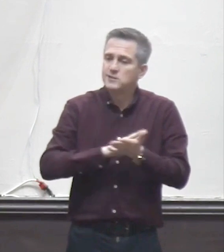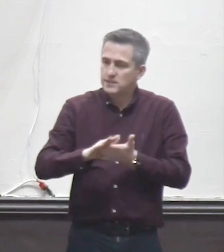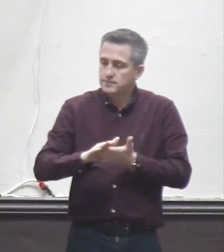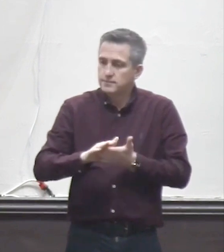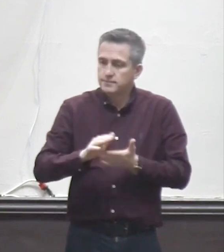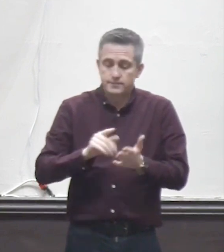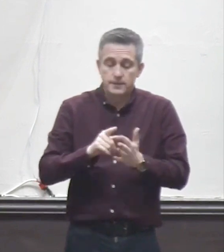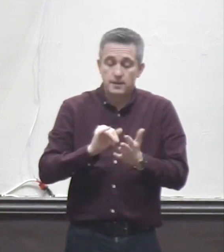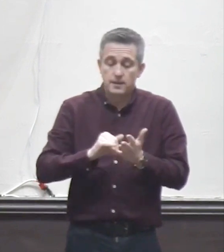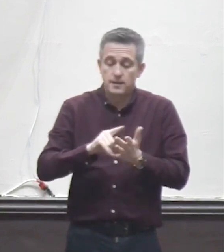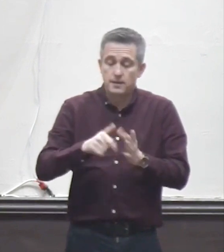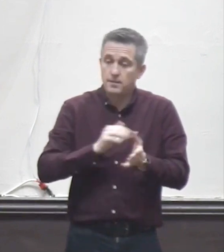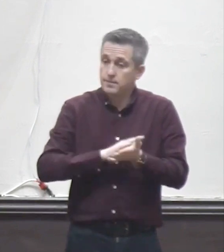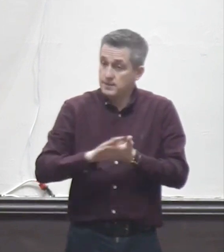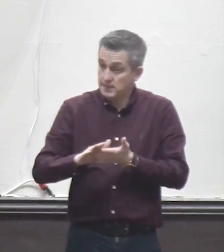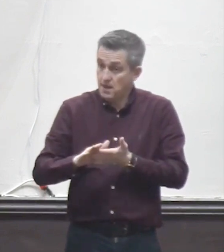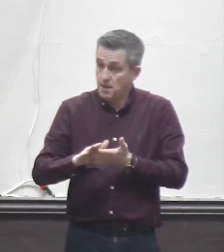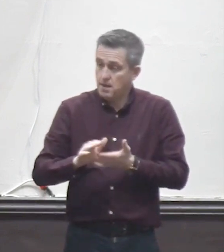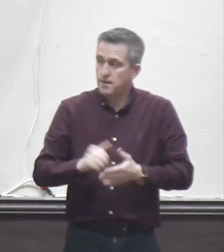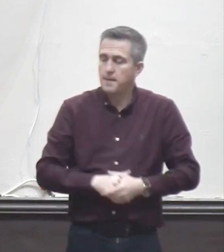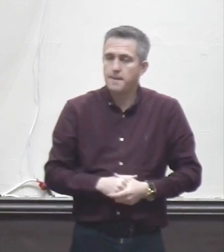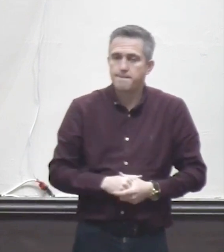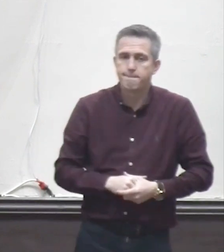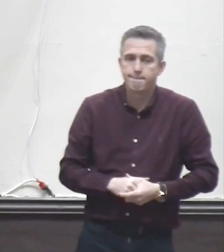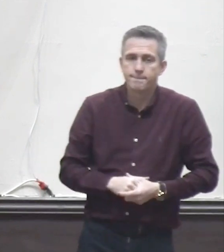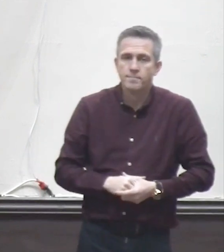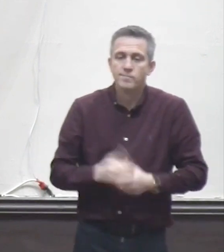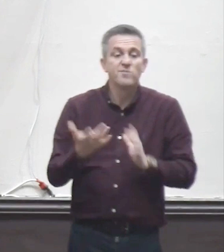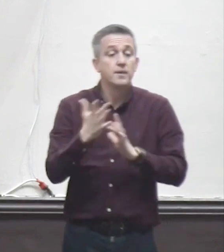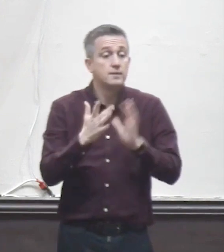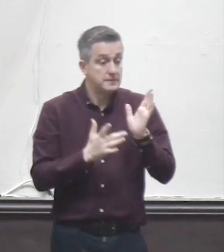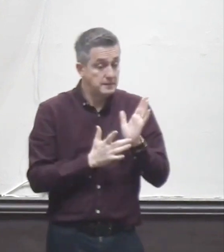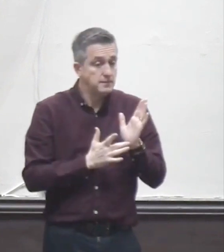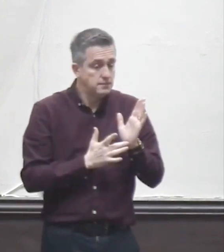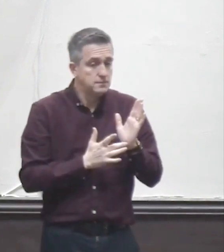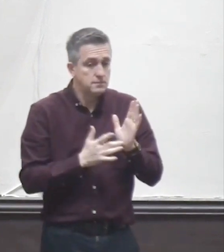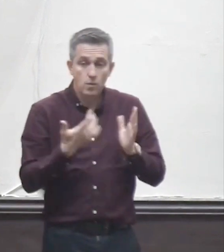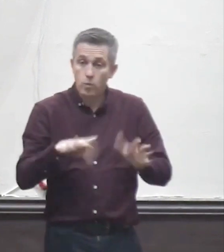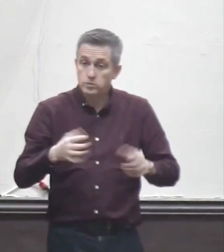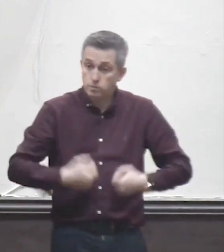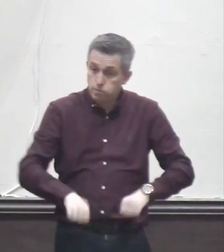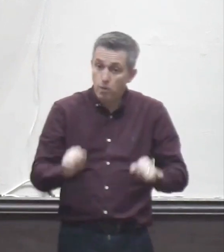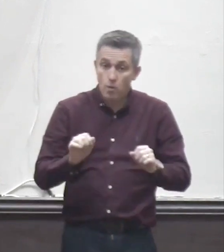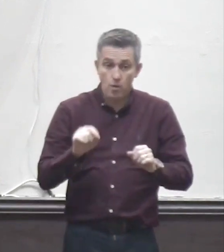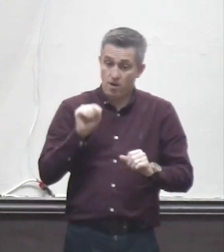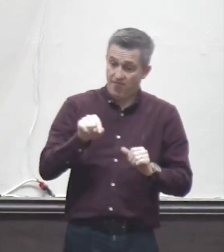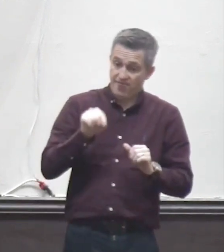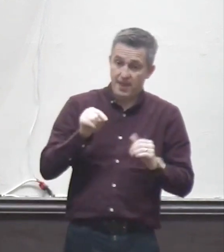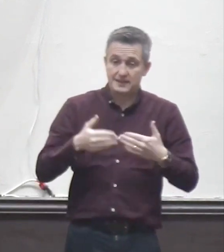So Masih ibn Maryam, we have the fact that Jesus Christ was born on this particular